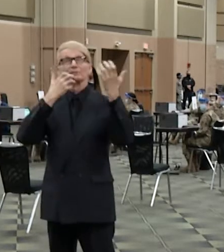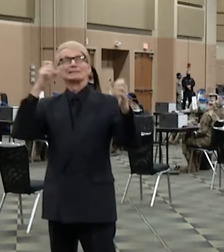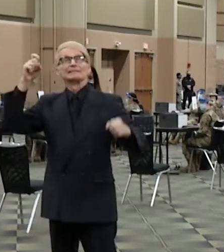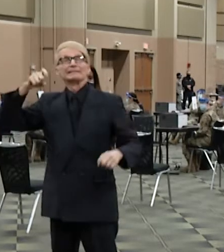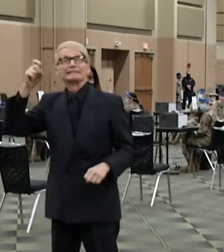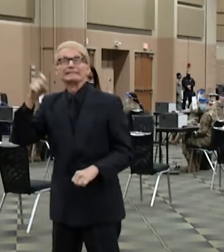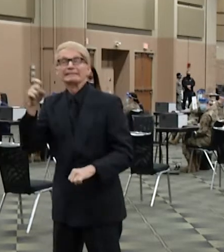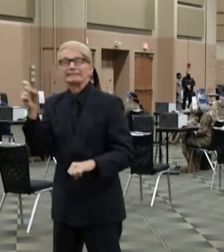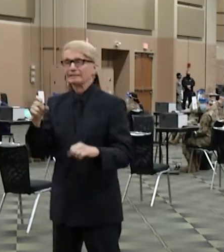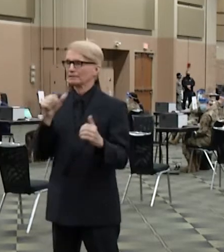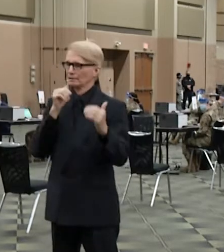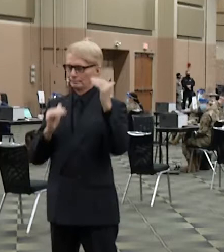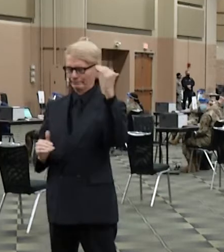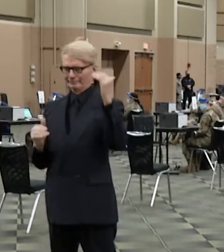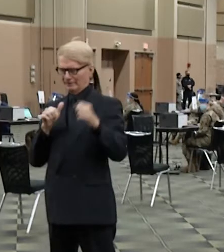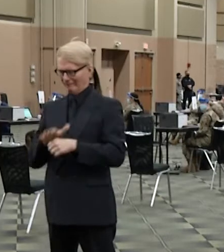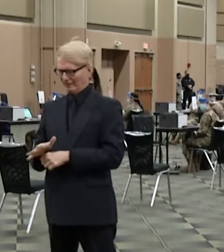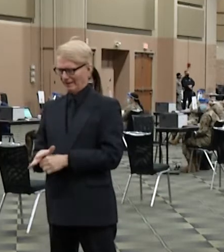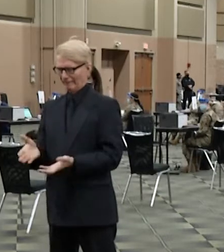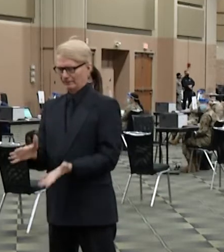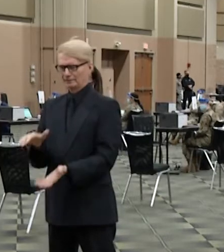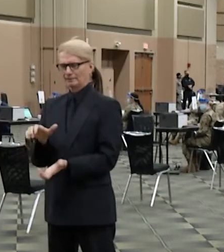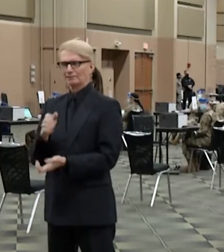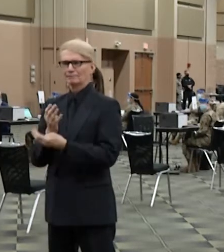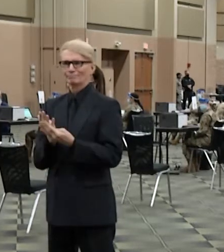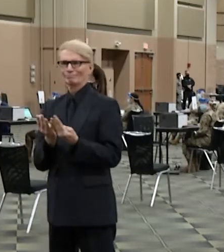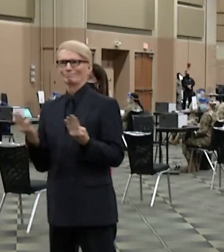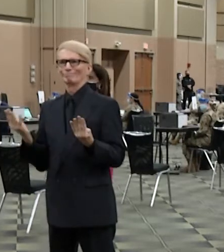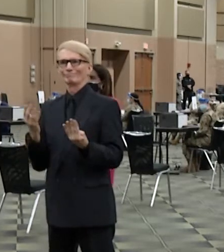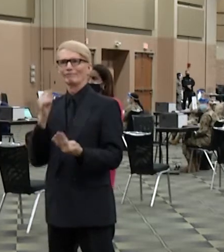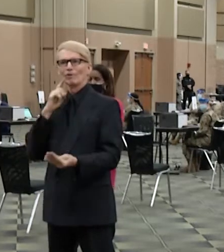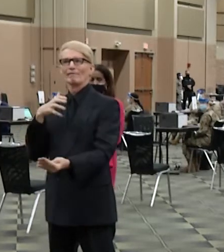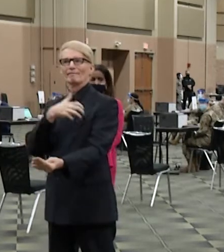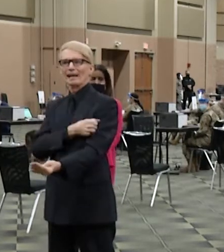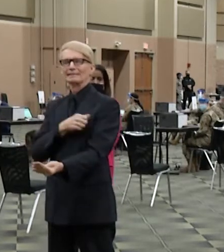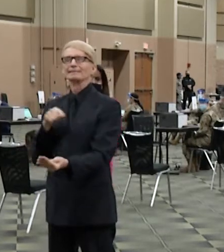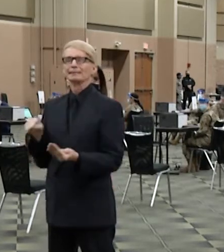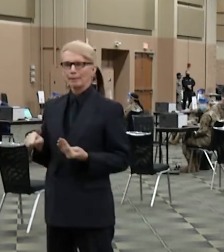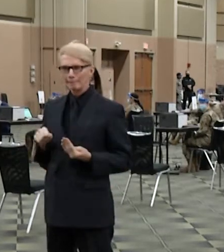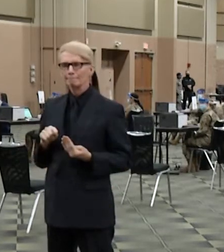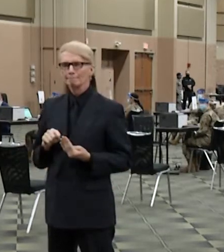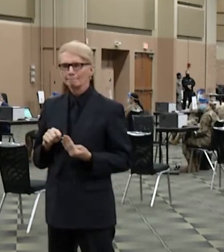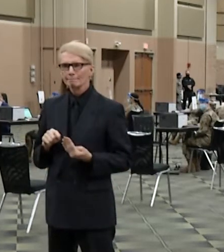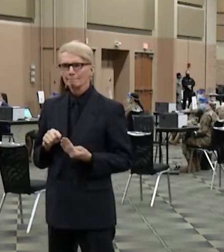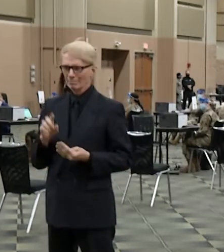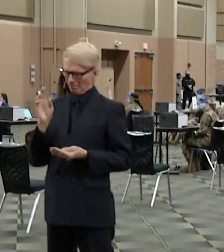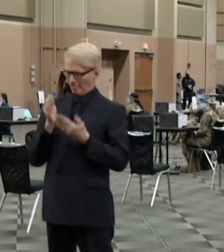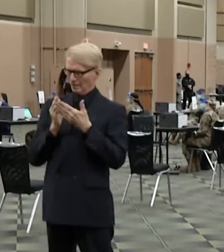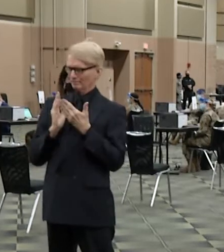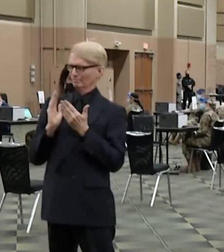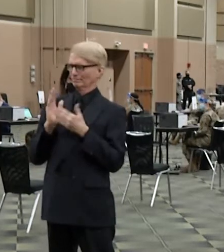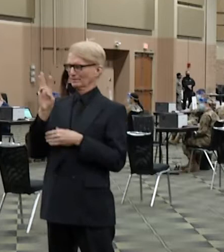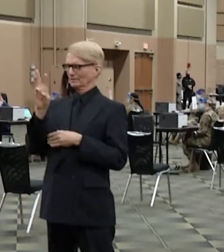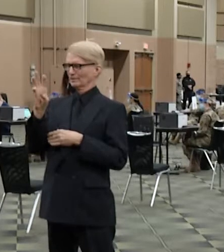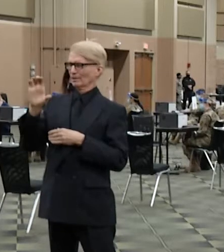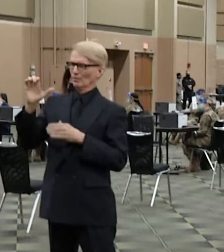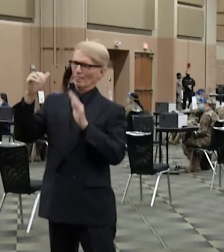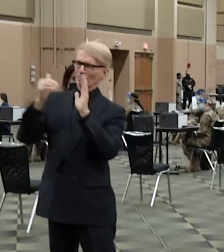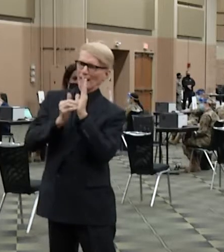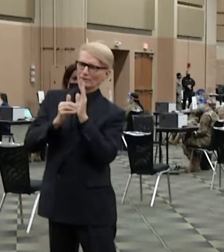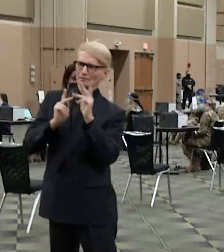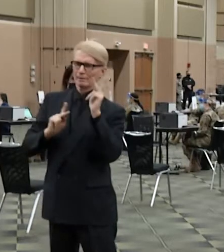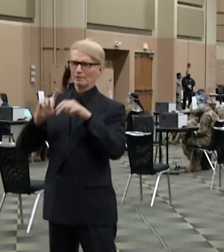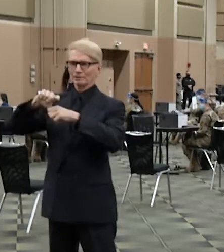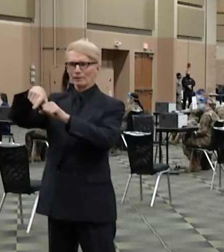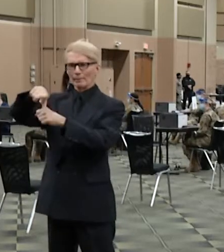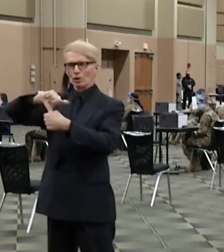heavily outweighing our supply of the vaccines. By our estimates, over 600,000 suburban individuals